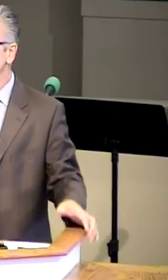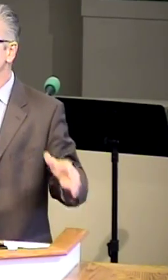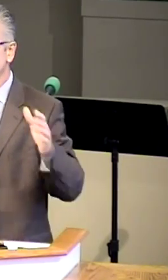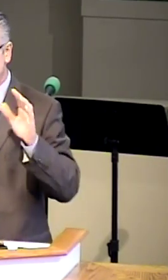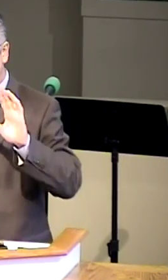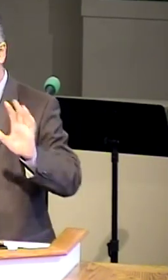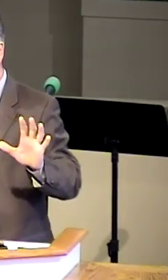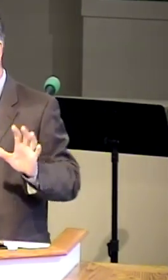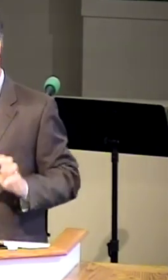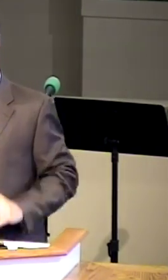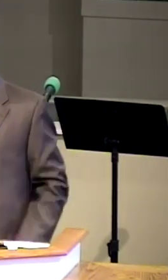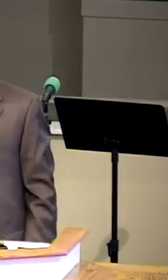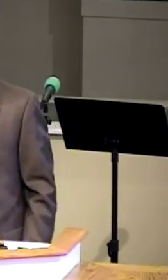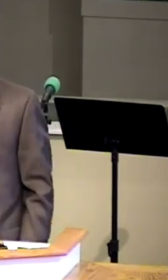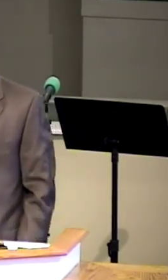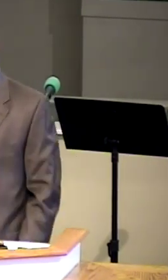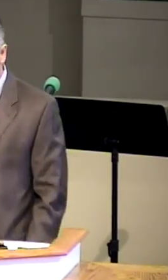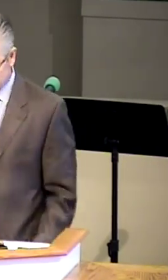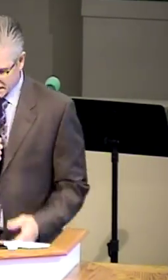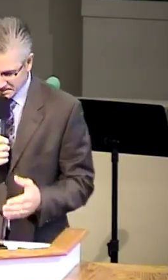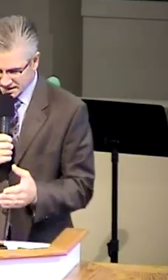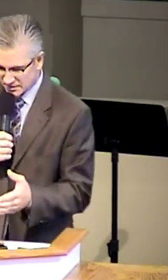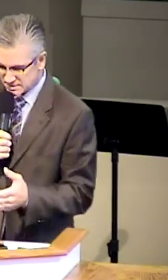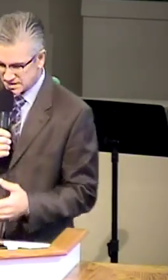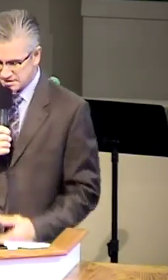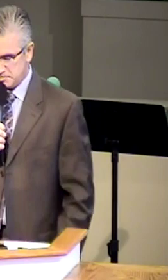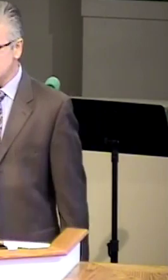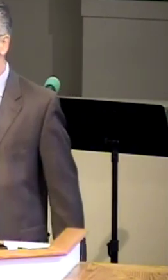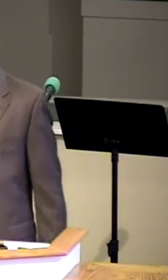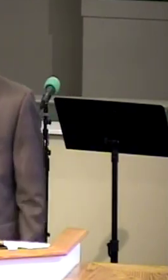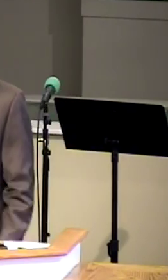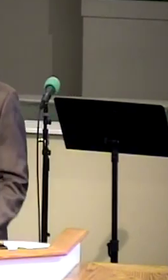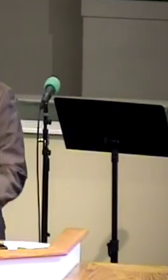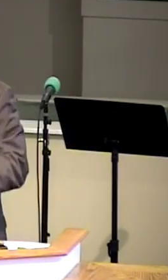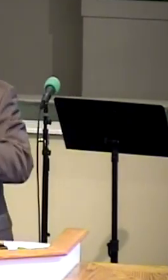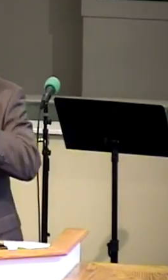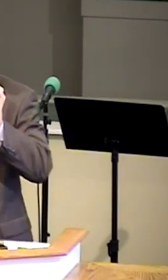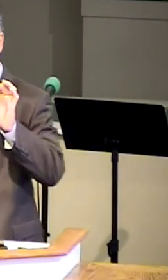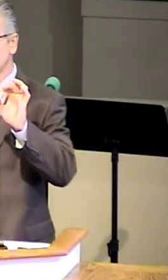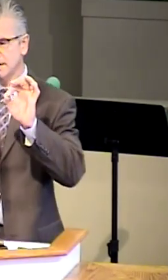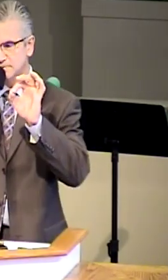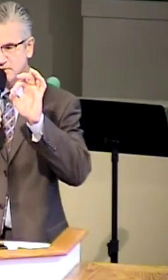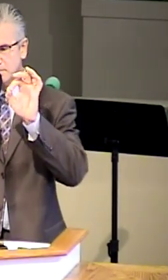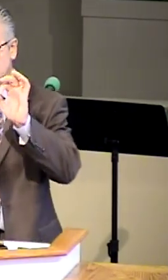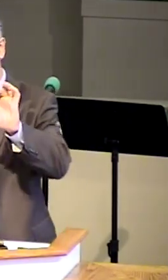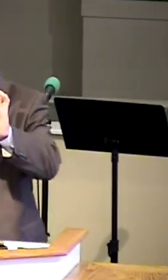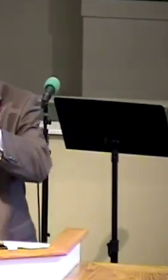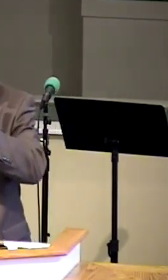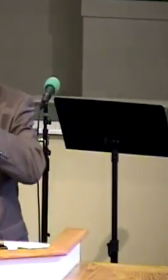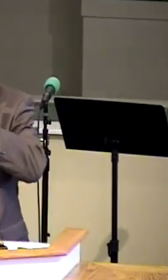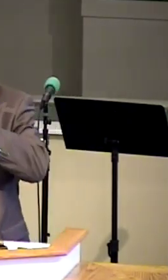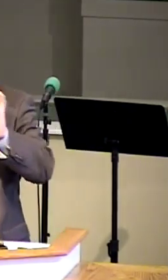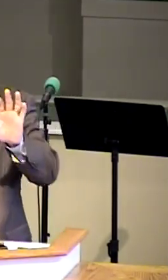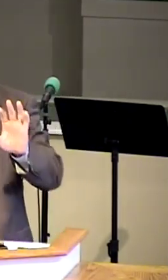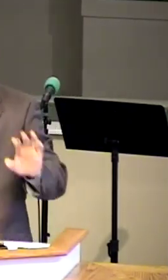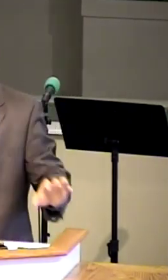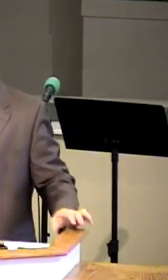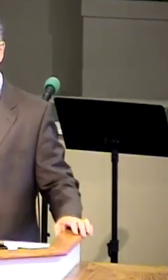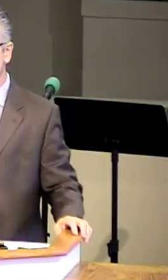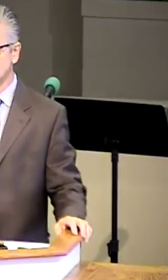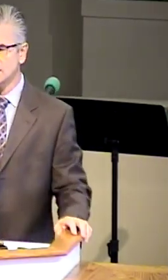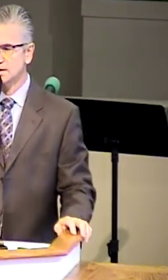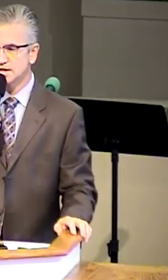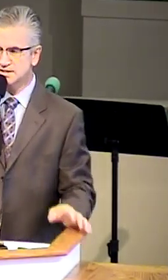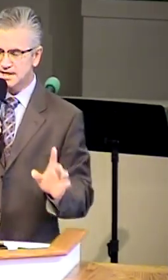believe, that's wonderful, that's a great step. But here it says he preached unto him Jesus, and people like to put a period there and say,